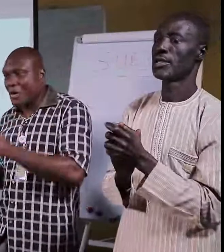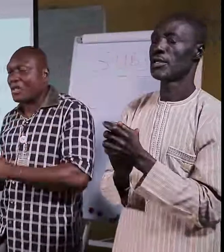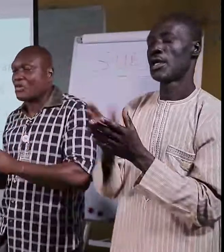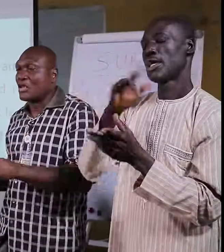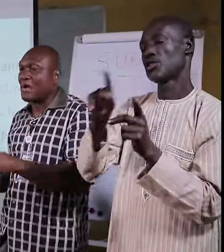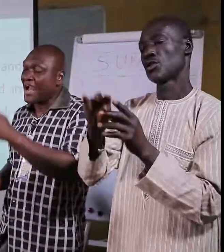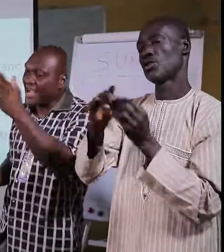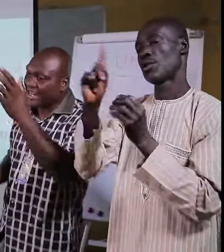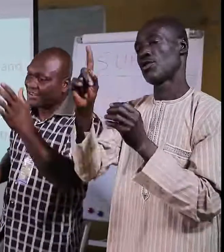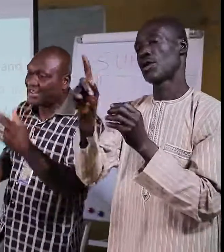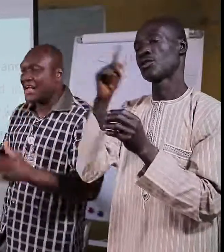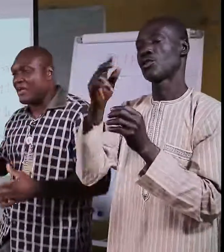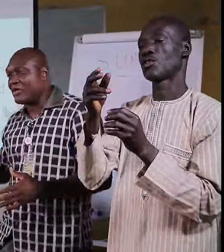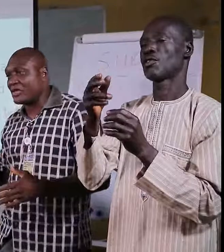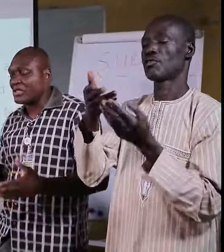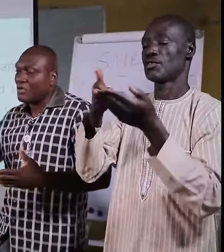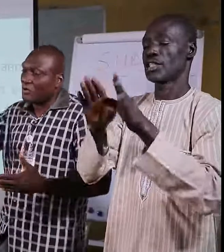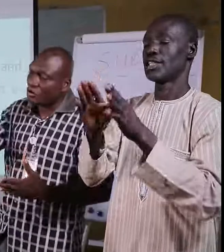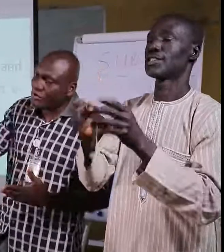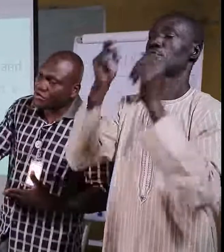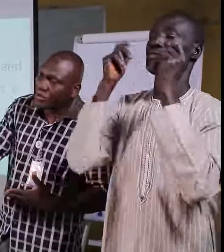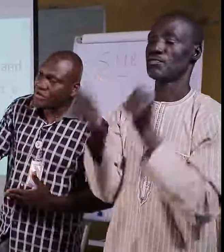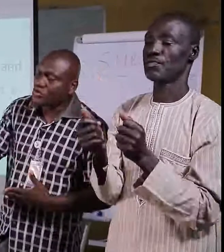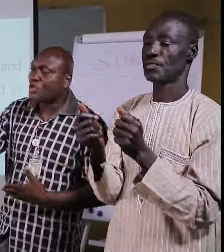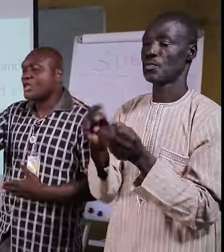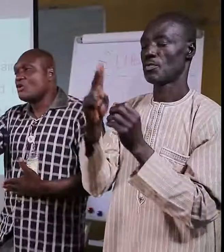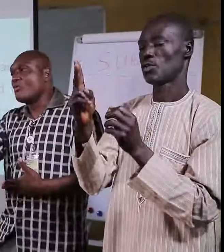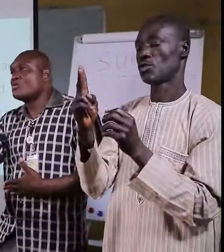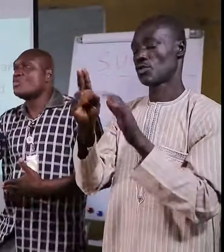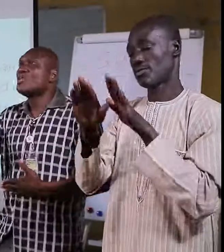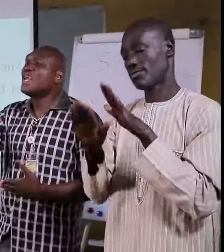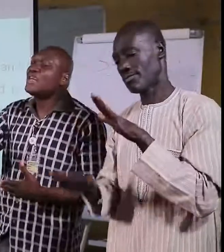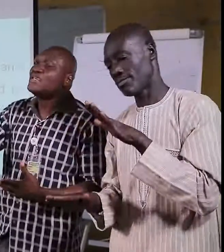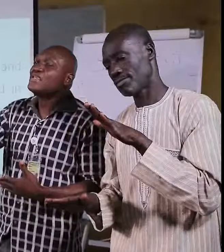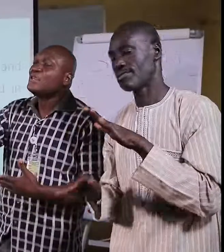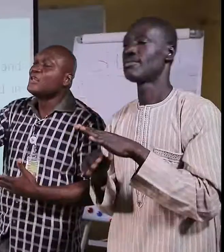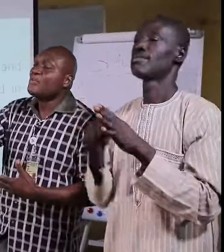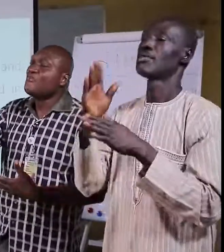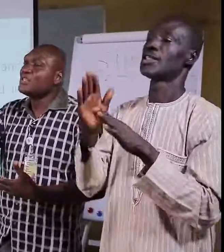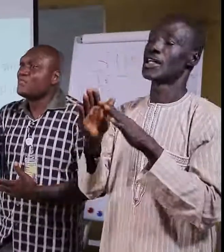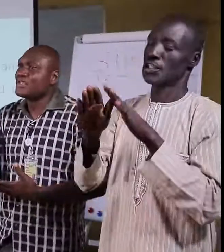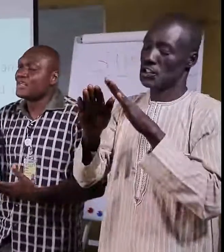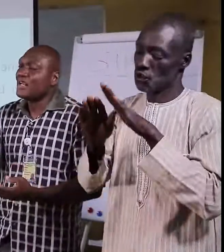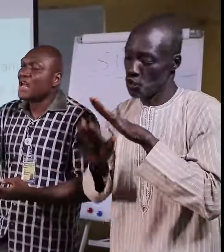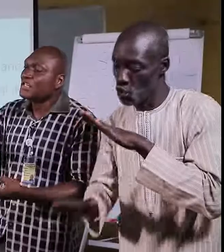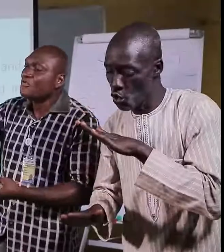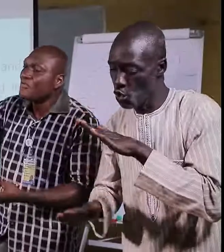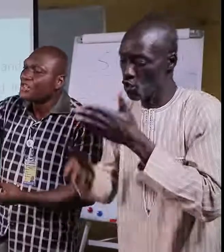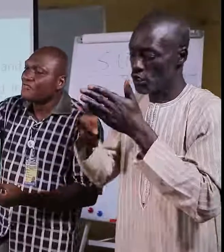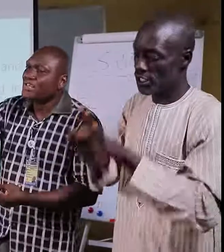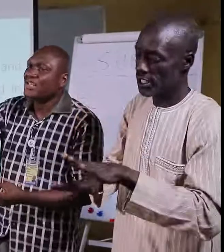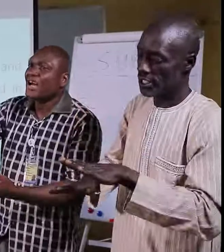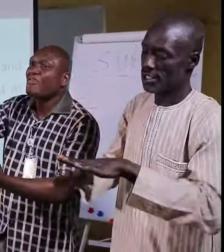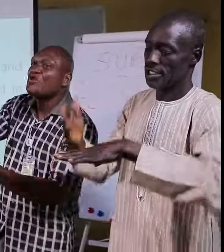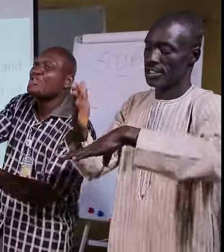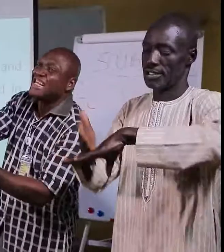since number 1 talked about high death rate and high birth rate. But coming to number 2, in number 2, there is improvement in medicine. That improvement